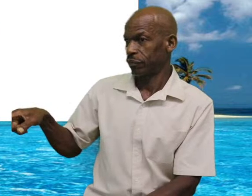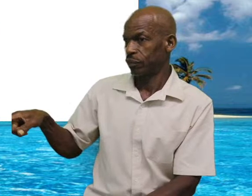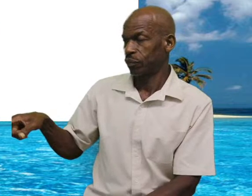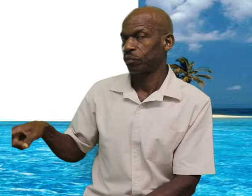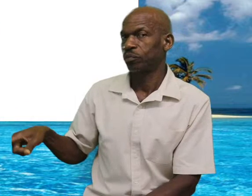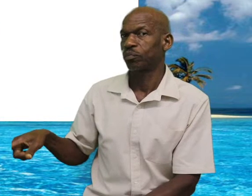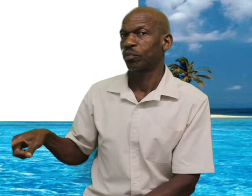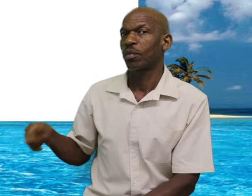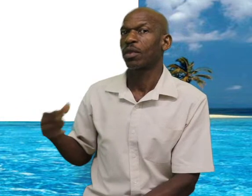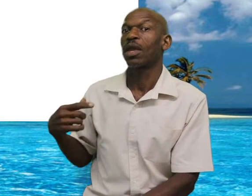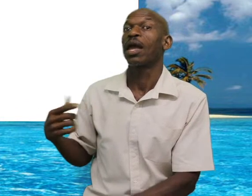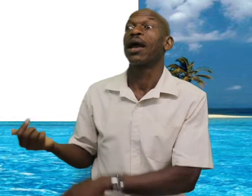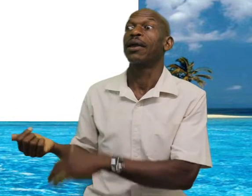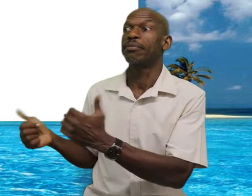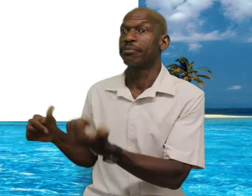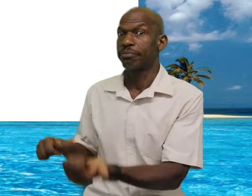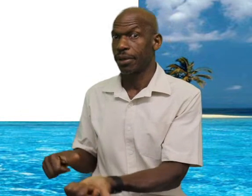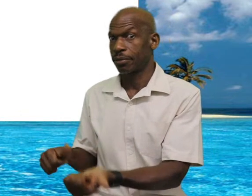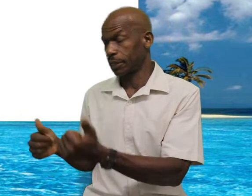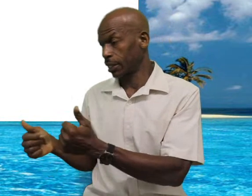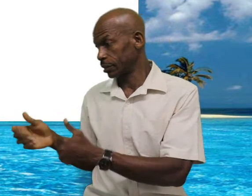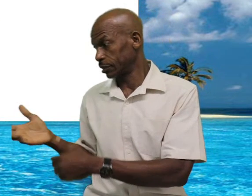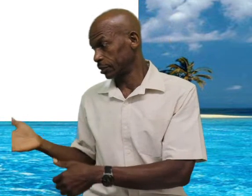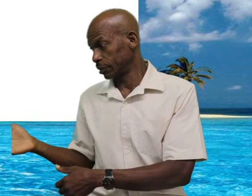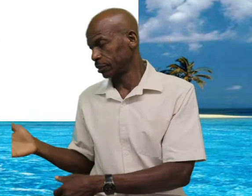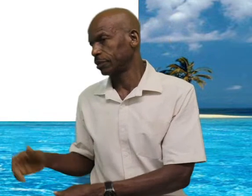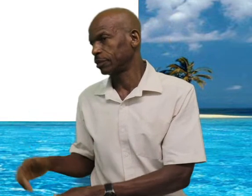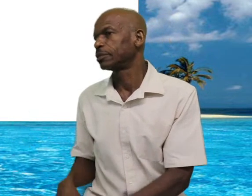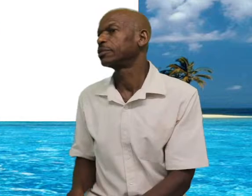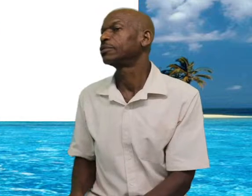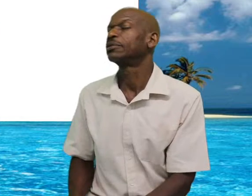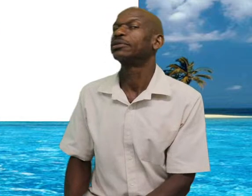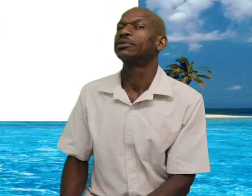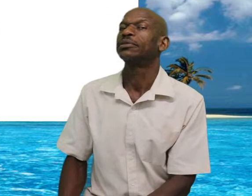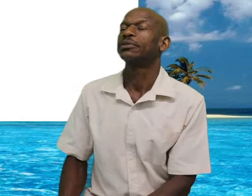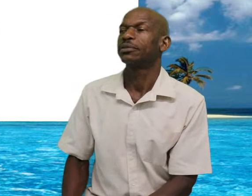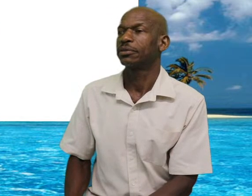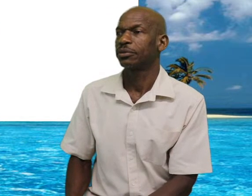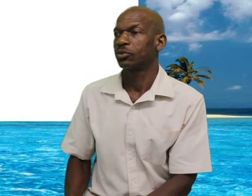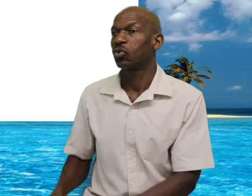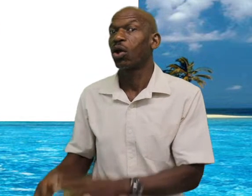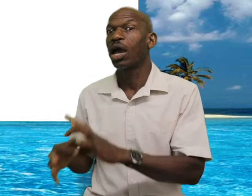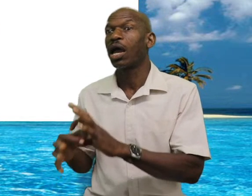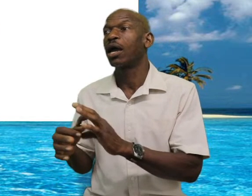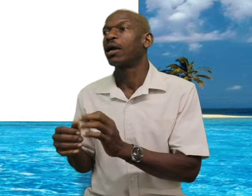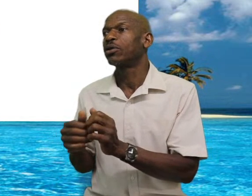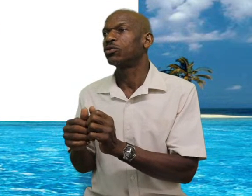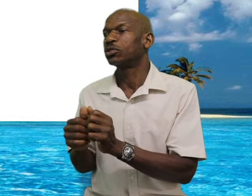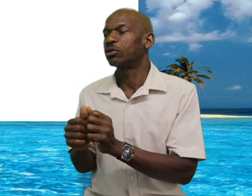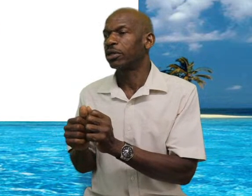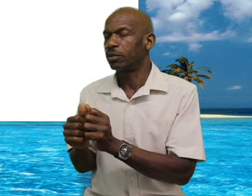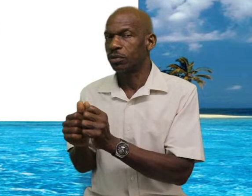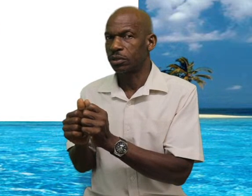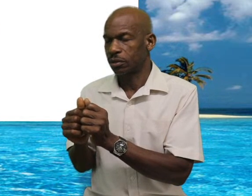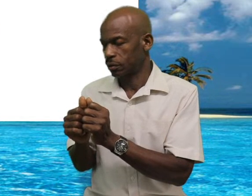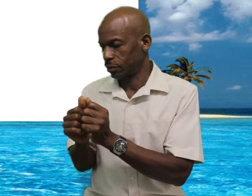I go to this church, right? So this is where we talk about association. I go to this church, so